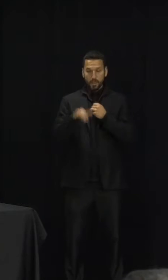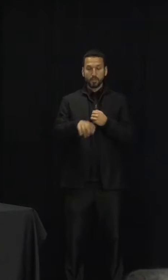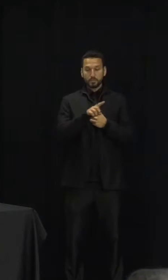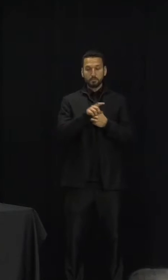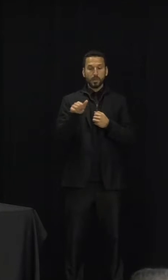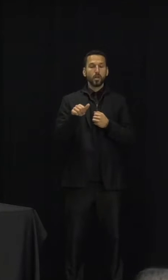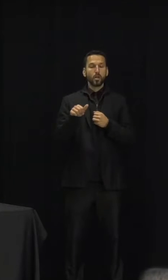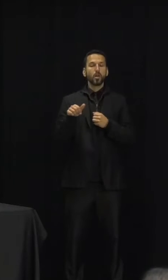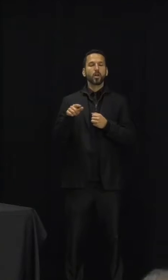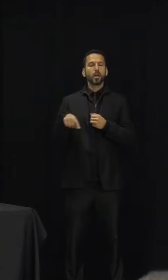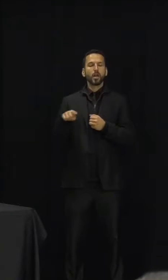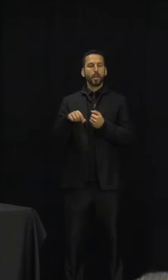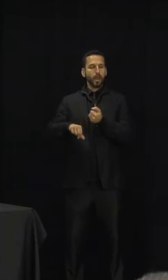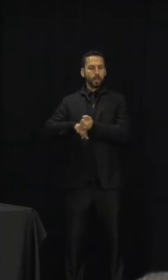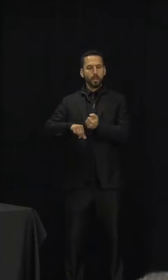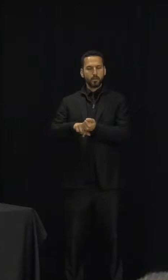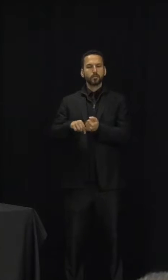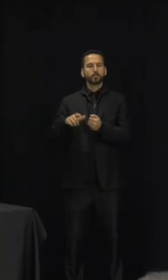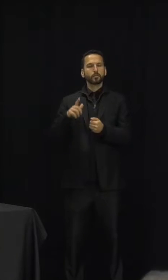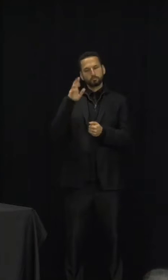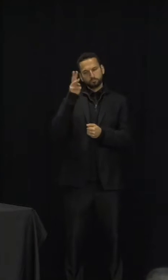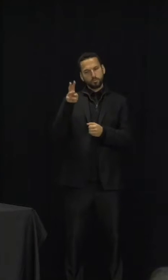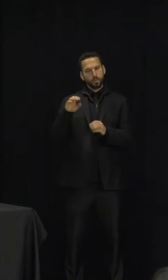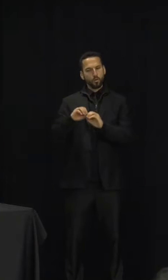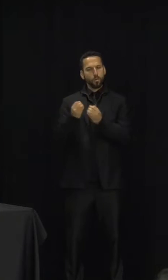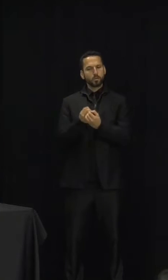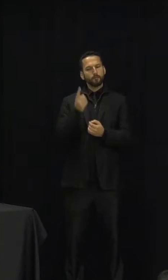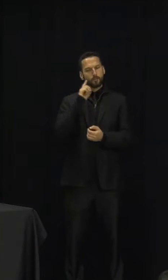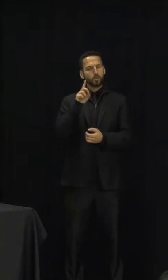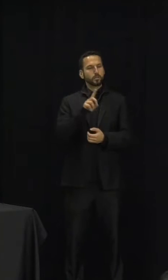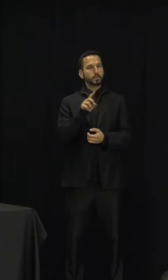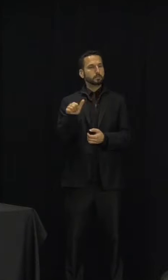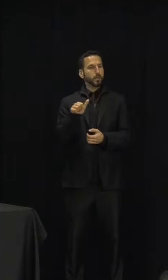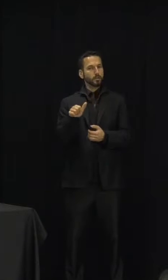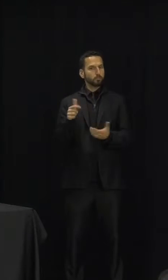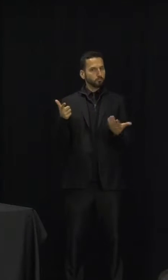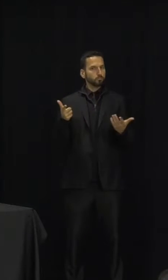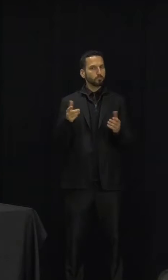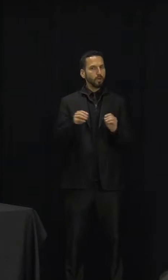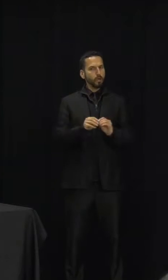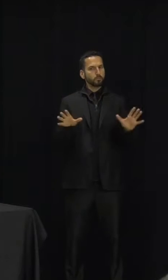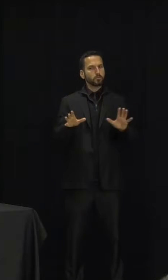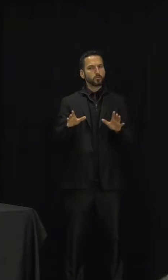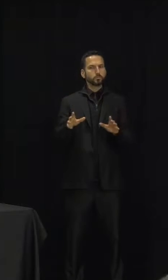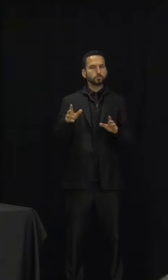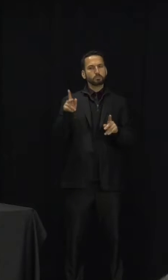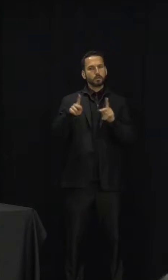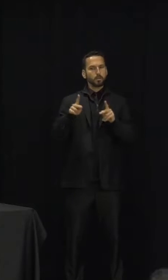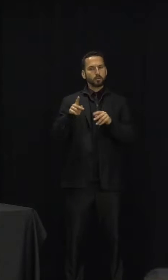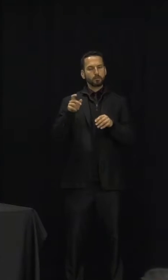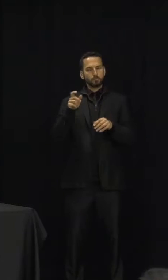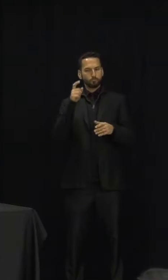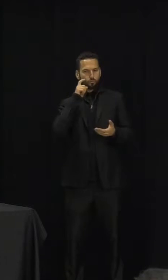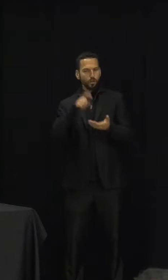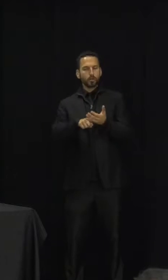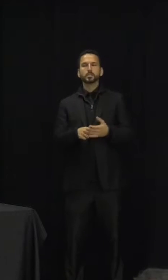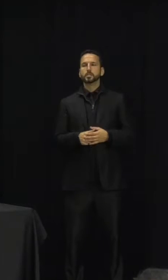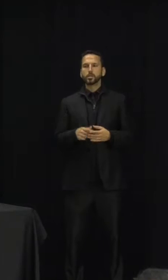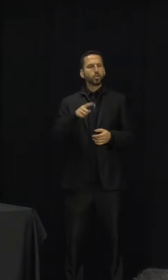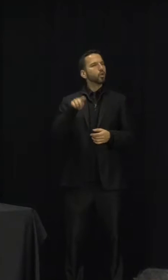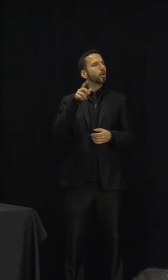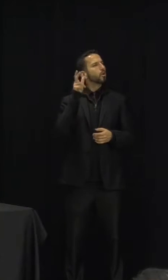Vis-a-vis disability, it has specific meaning and specific valence. We are in an environment right